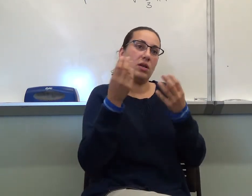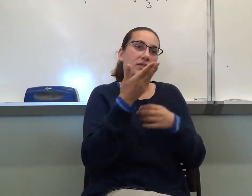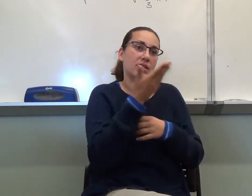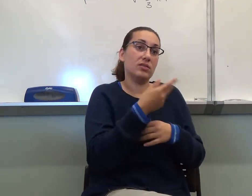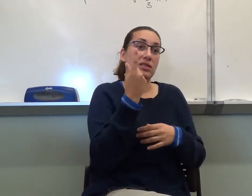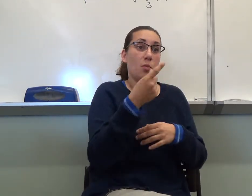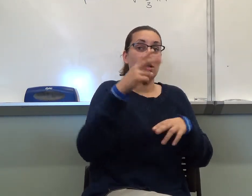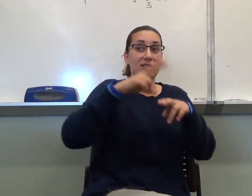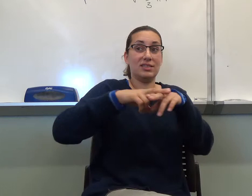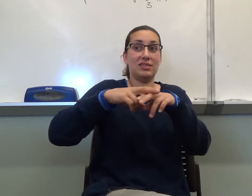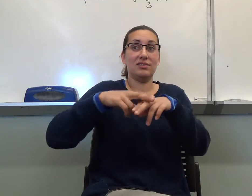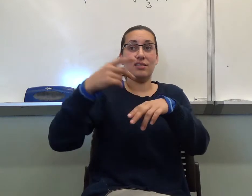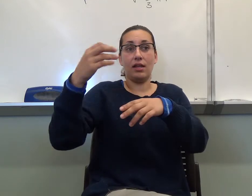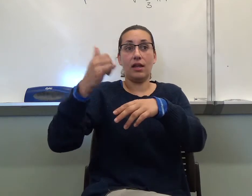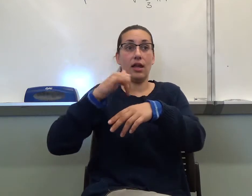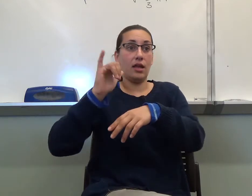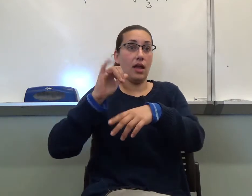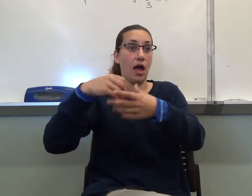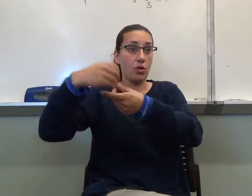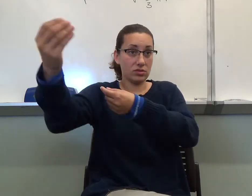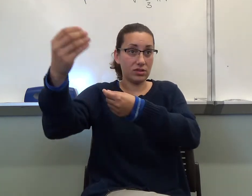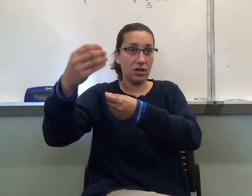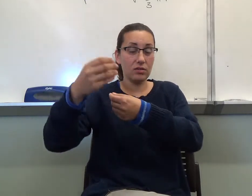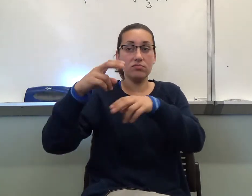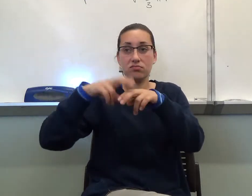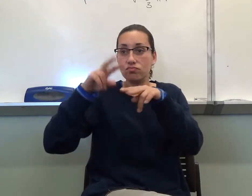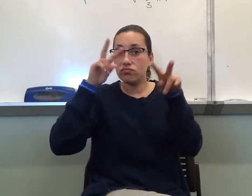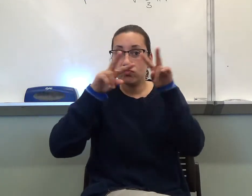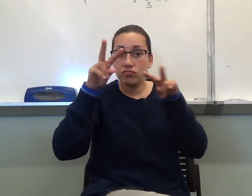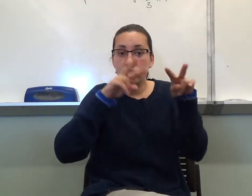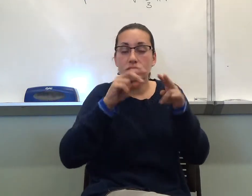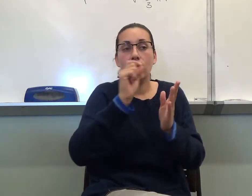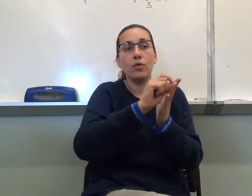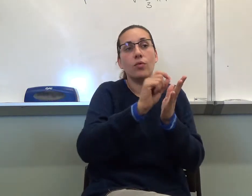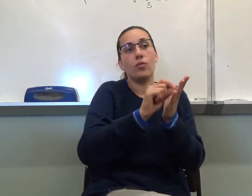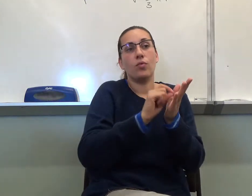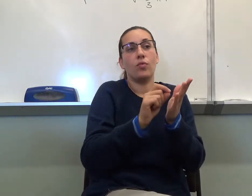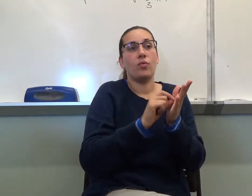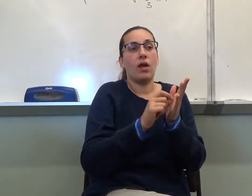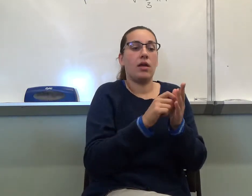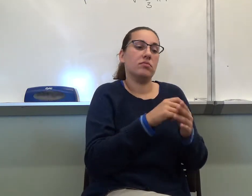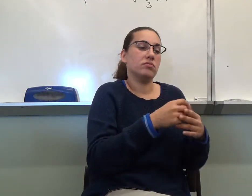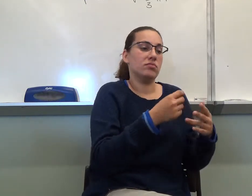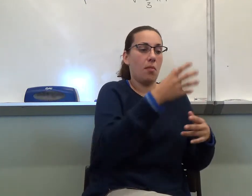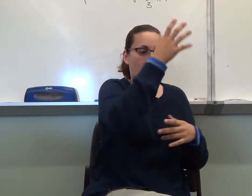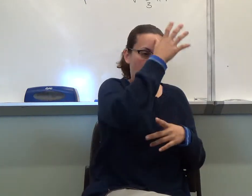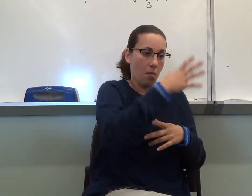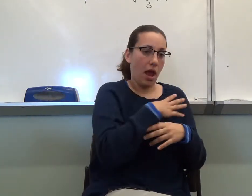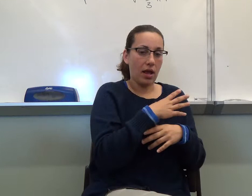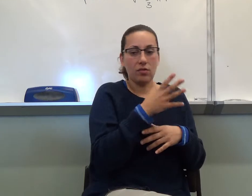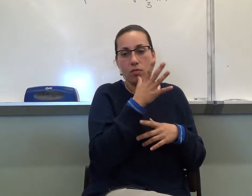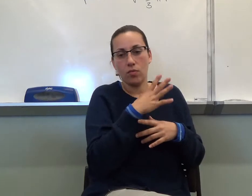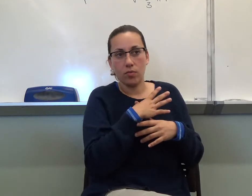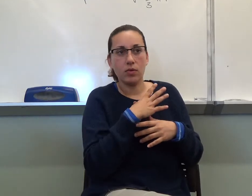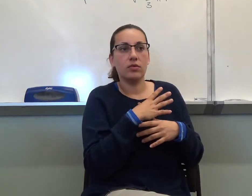would actually write down on a pad of paper. Okay? That and $3 gets you a cup of coffee. Nobody's interested in raw